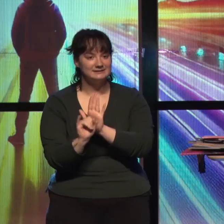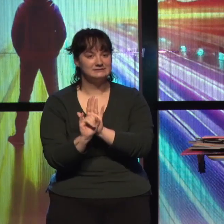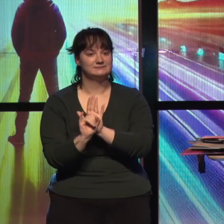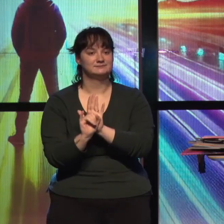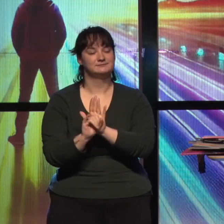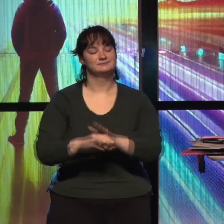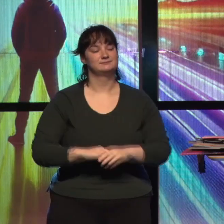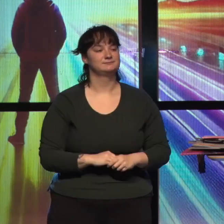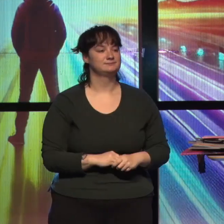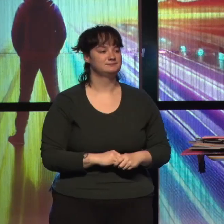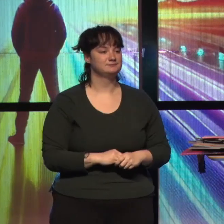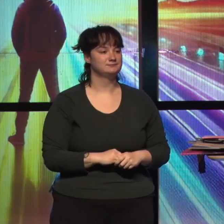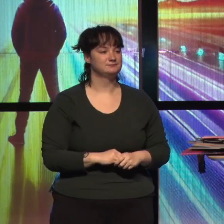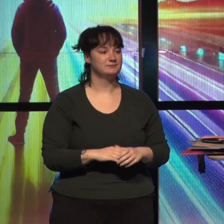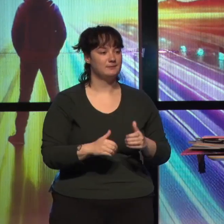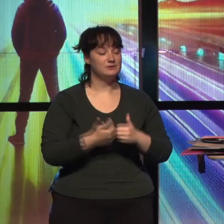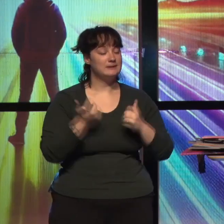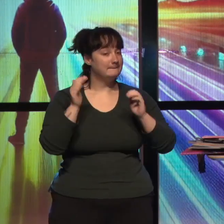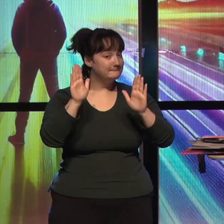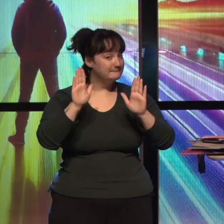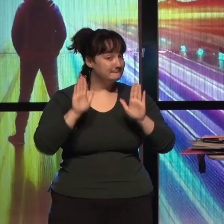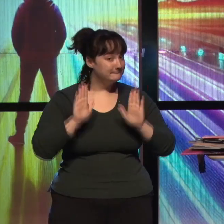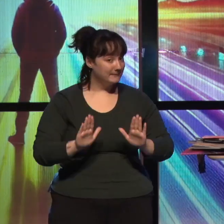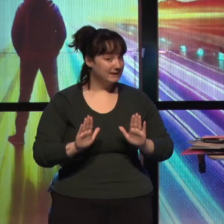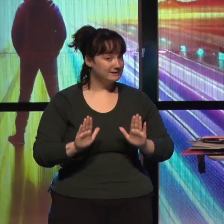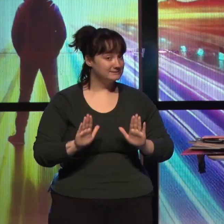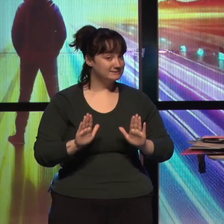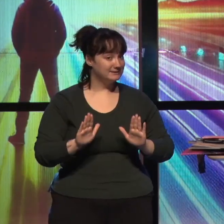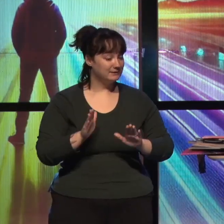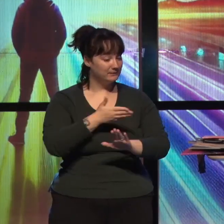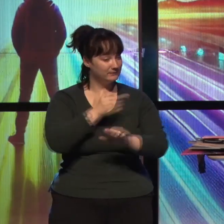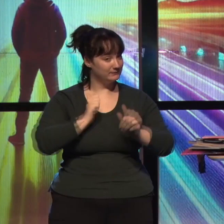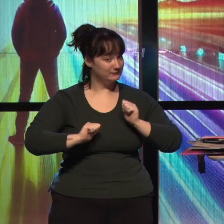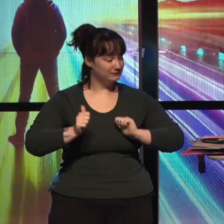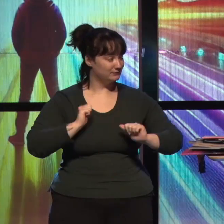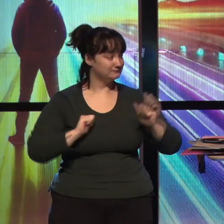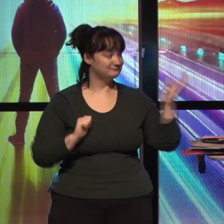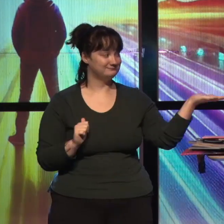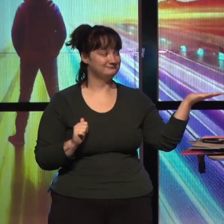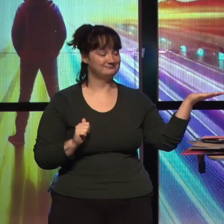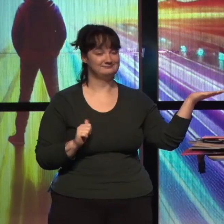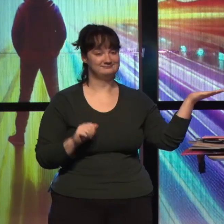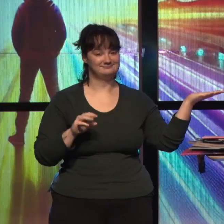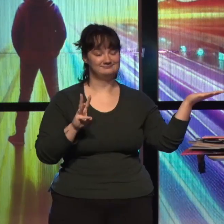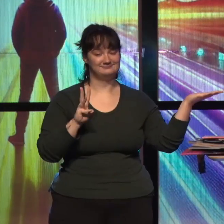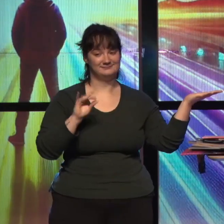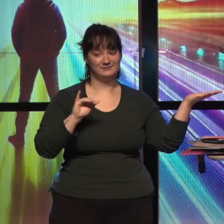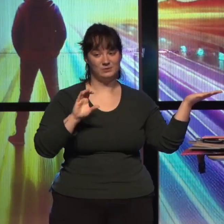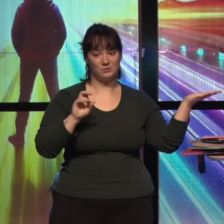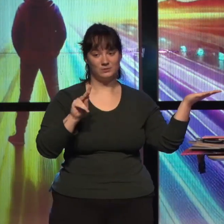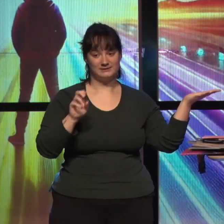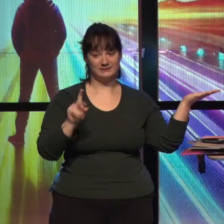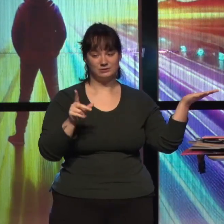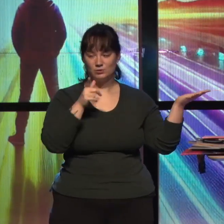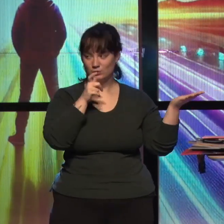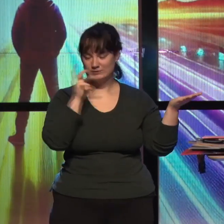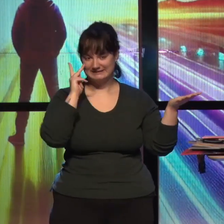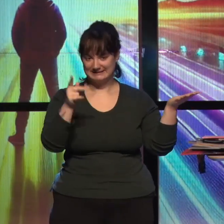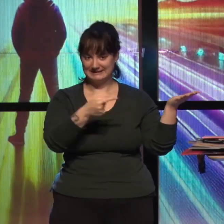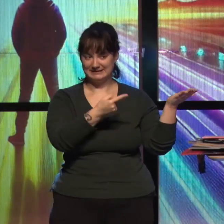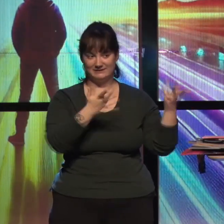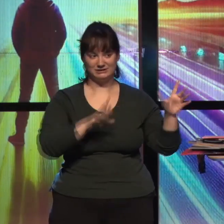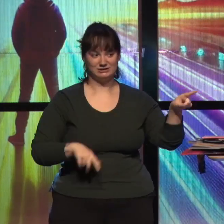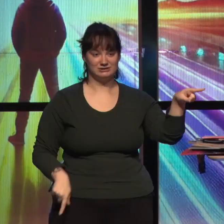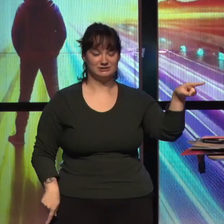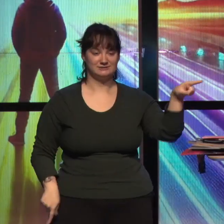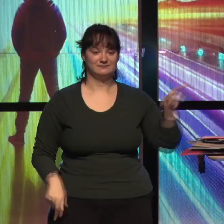amazing Broadway musicals that does this is Wicked. How many of you have seen Wicked? Give a nice, yeah.